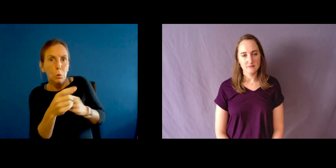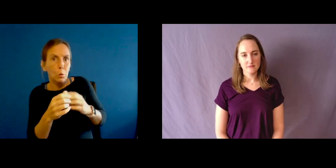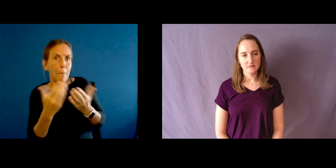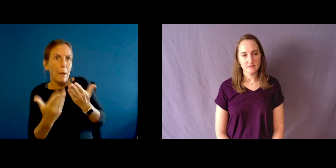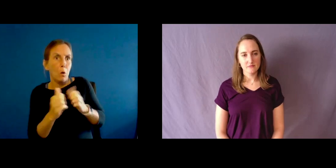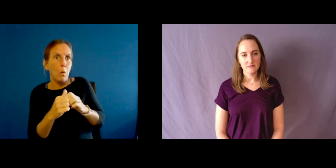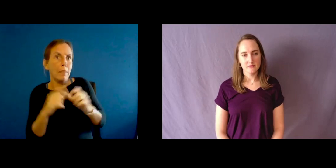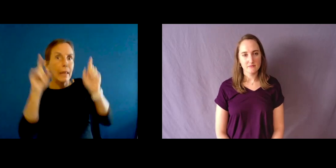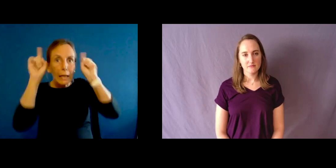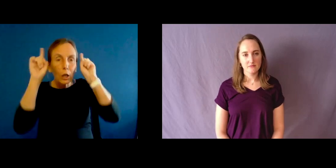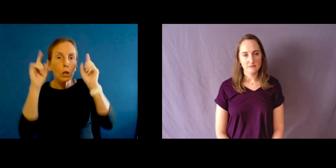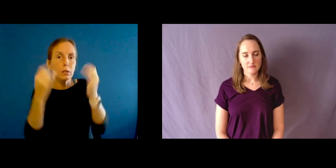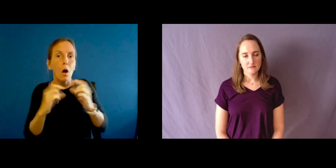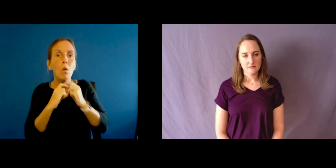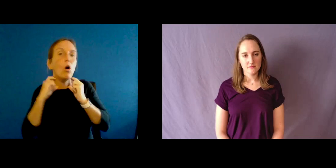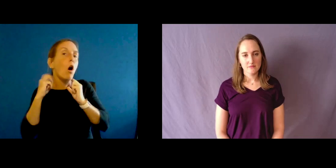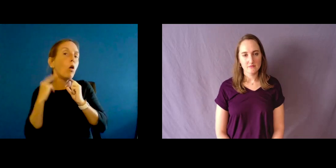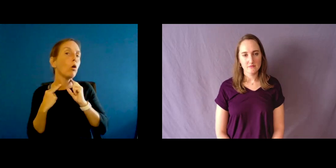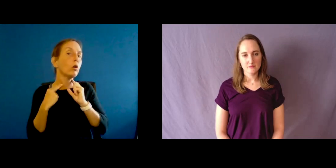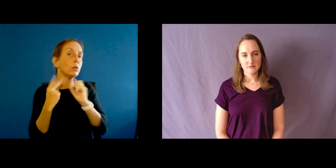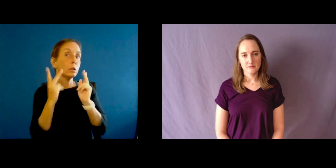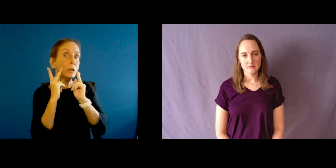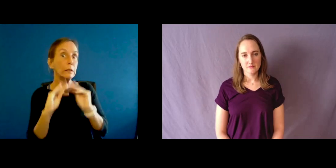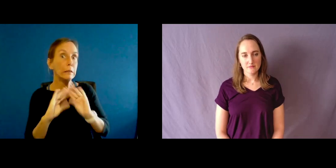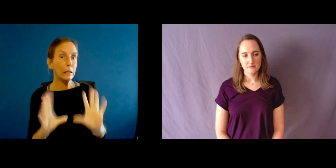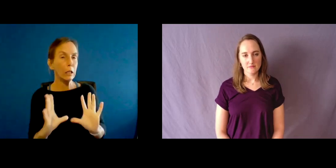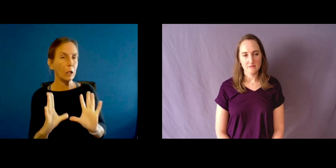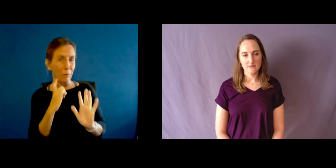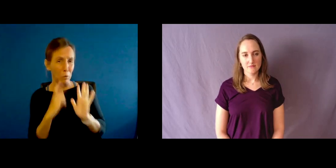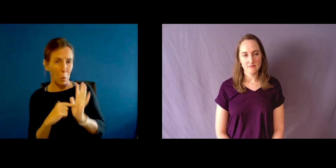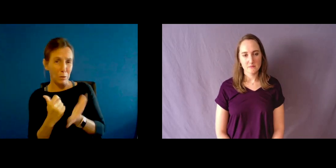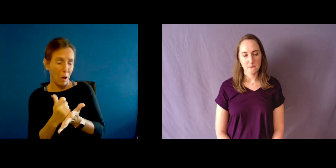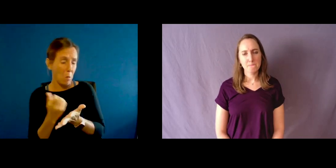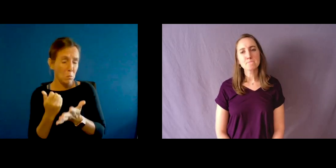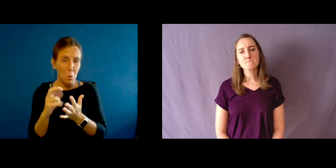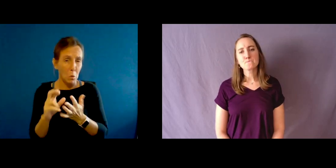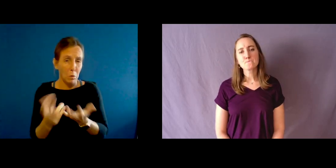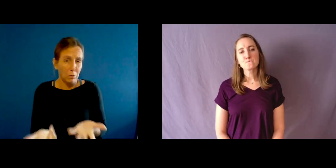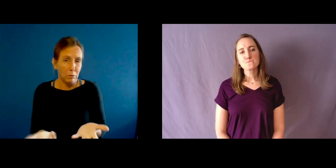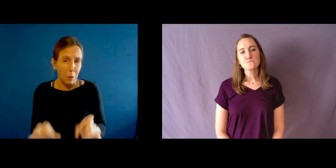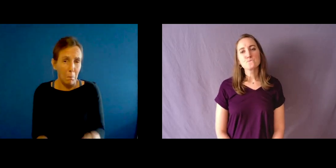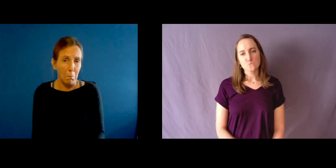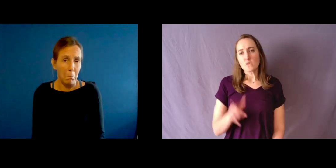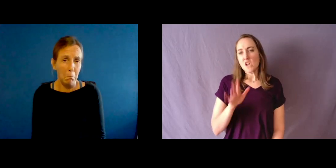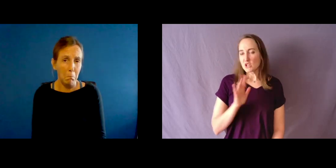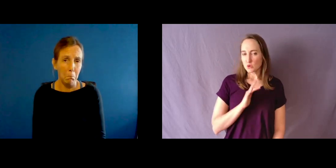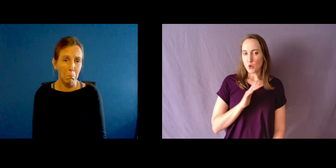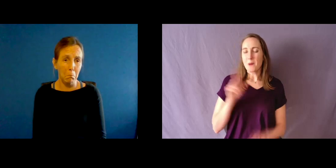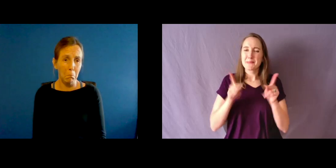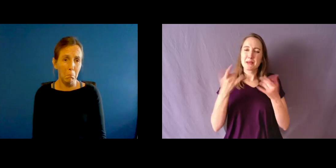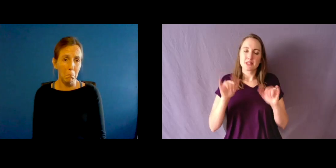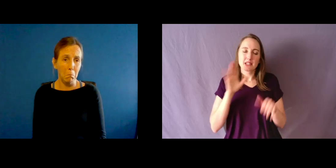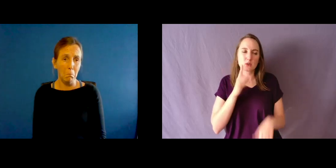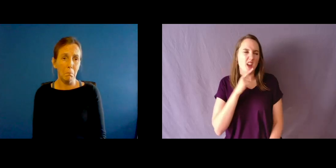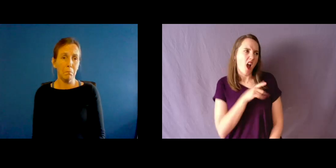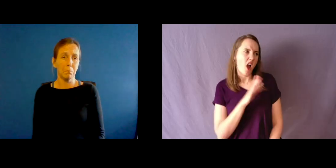they changed their tune? Have you noticed the leash and collar on him? So what's really cool is people still will